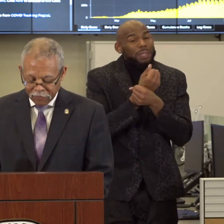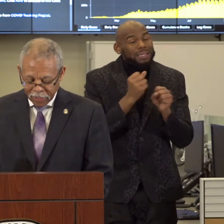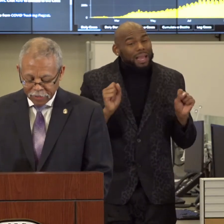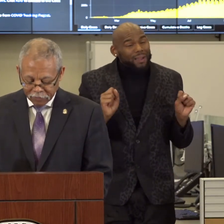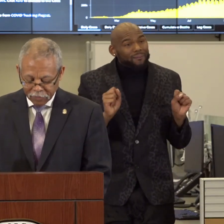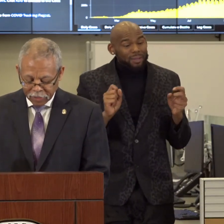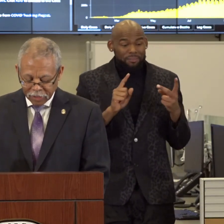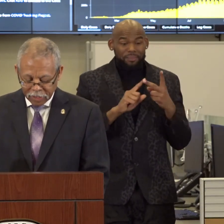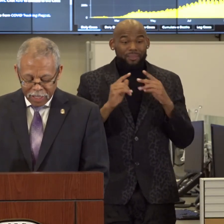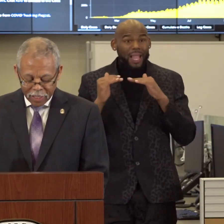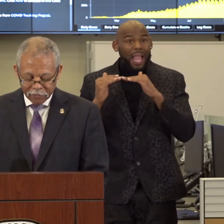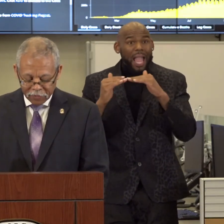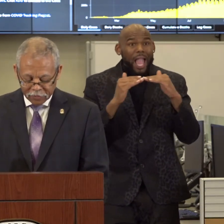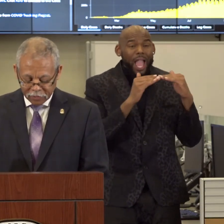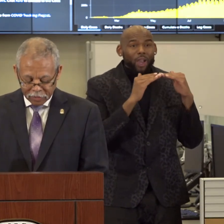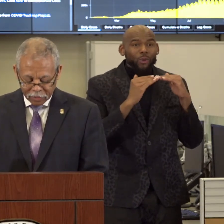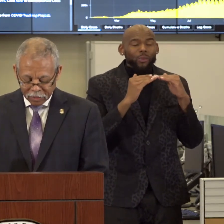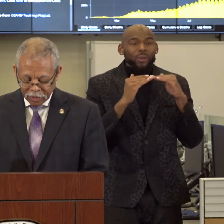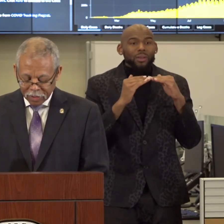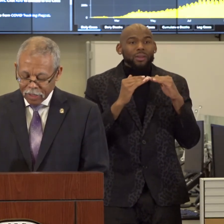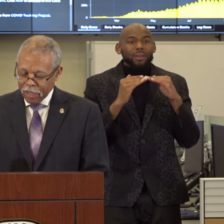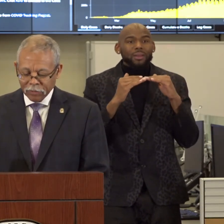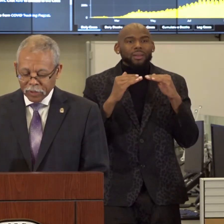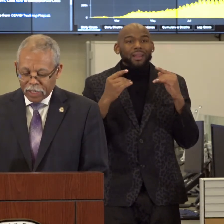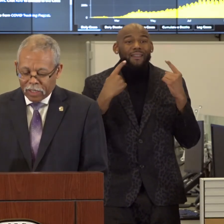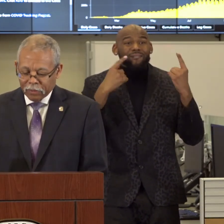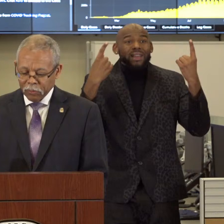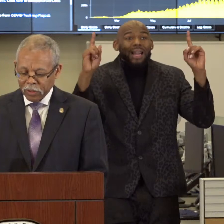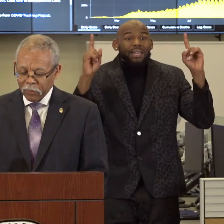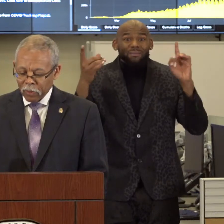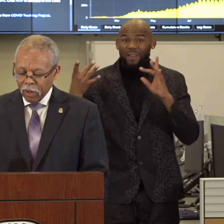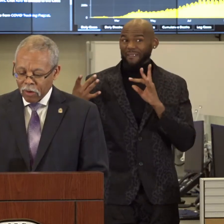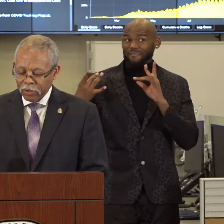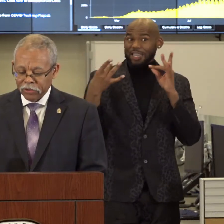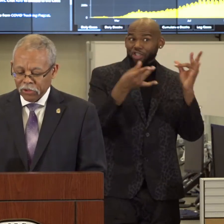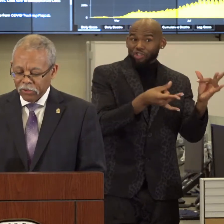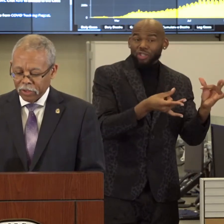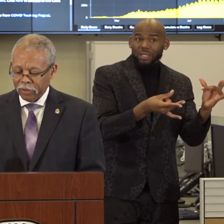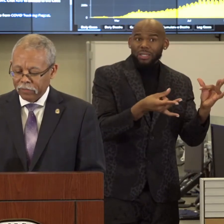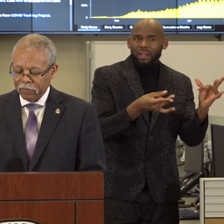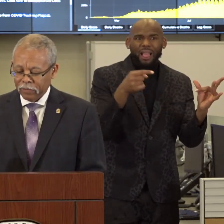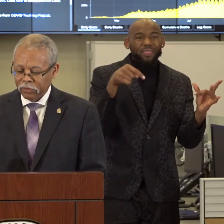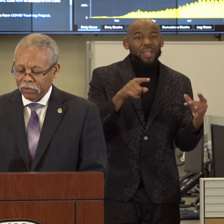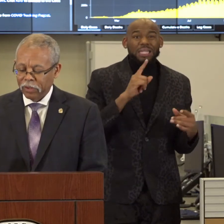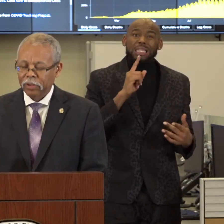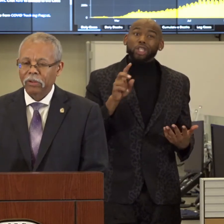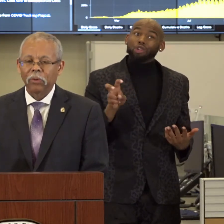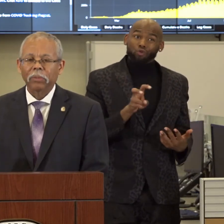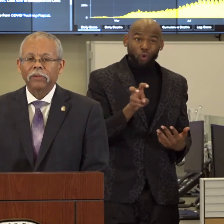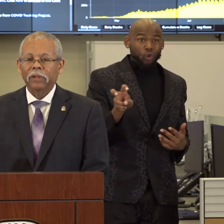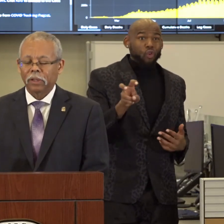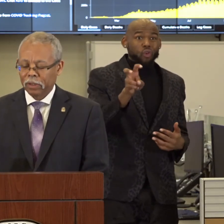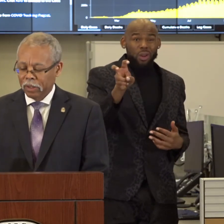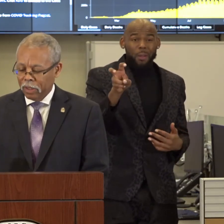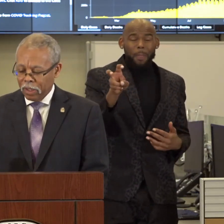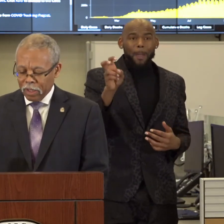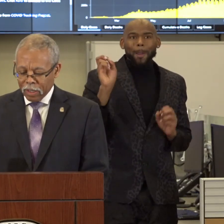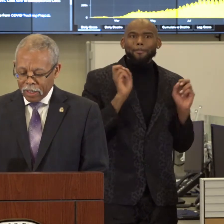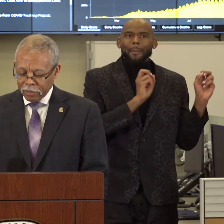and effectively, and efficiently as we can. We're on a journey. This is a journey to